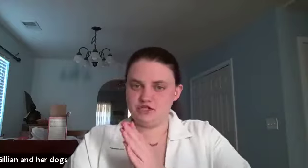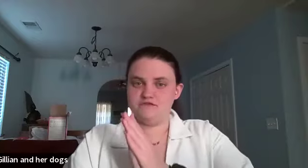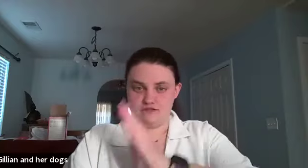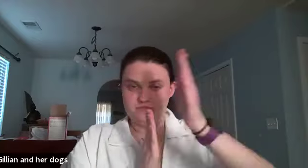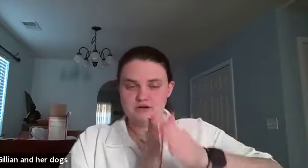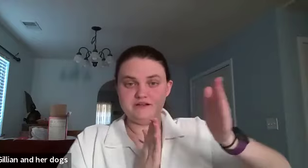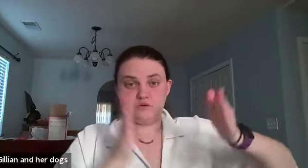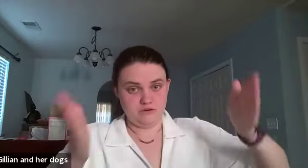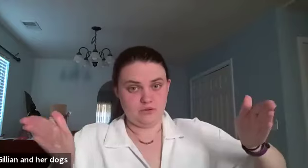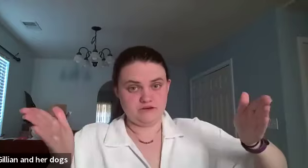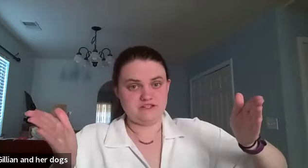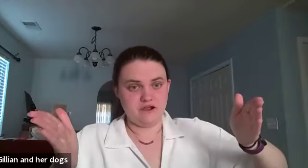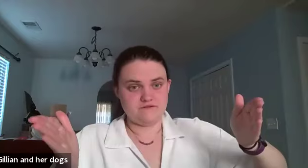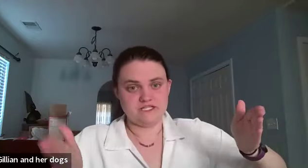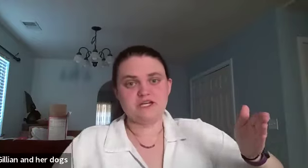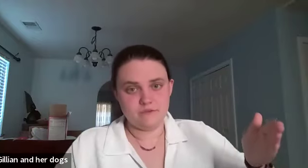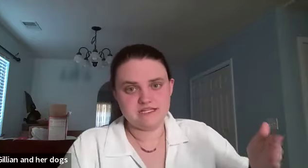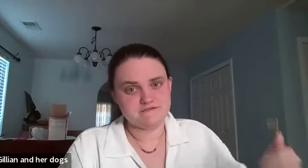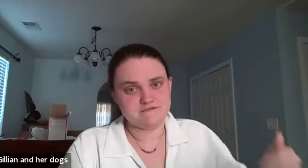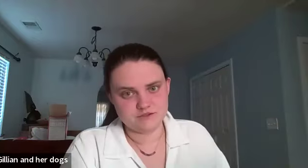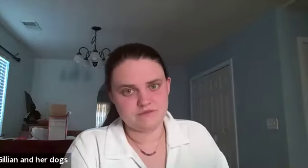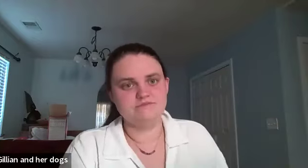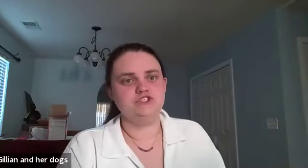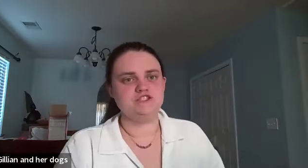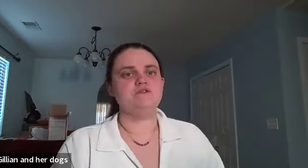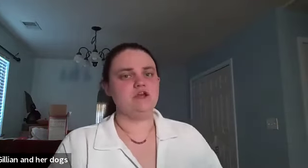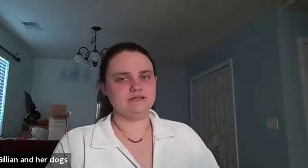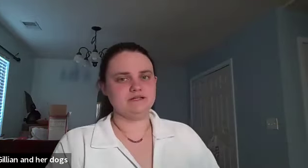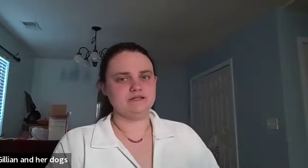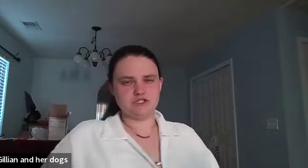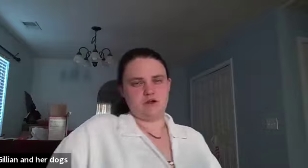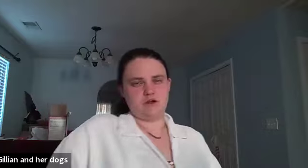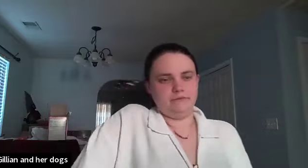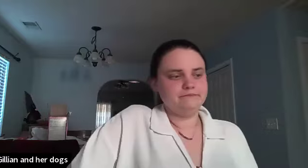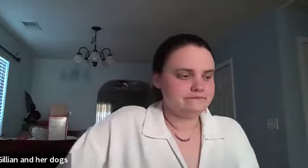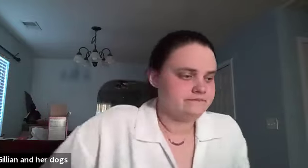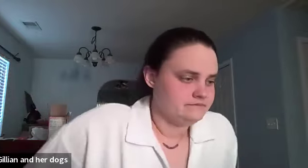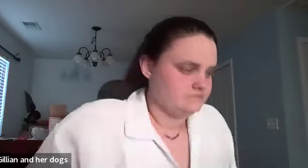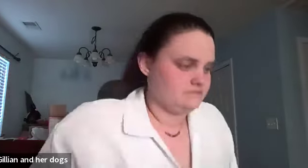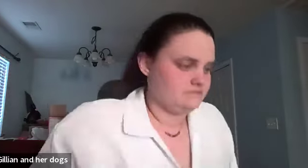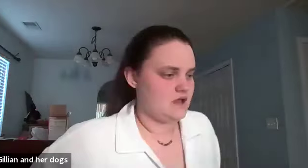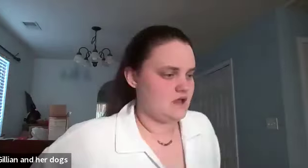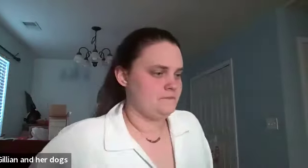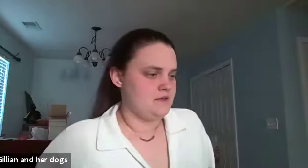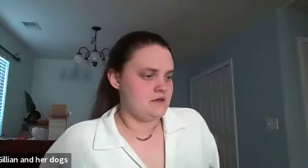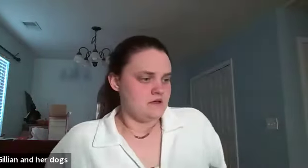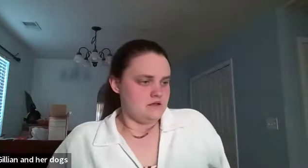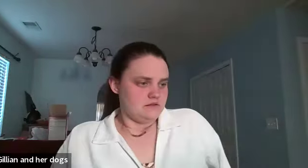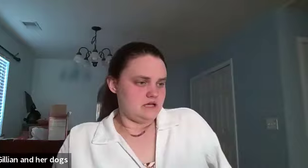like you feel is pertinent or important to the conversation, I would definitely finger spell just so they know exactly what you're talking about. Okay.